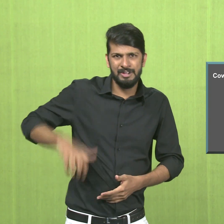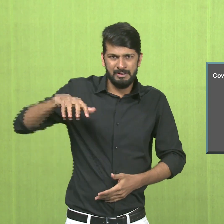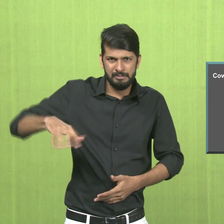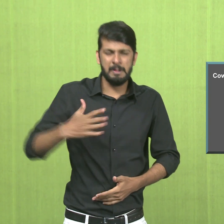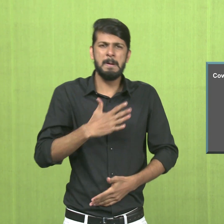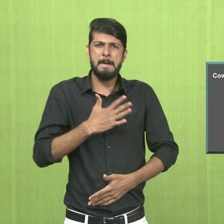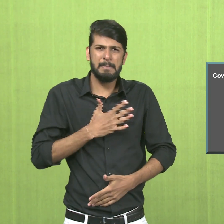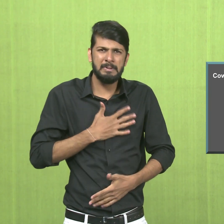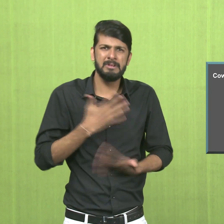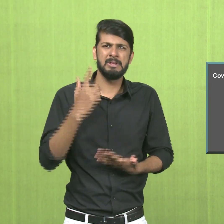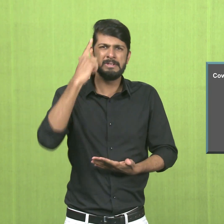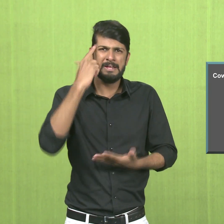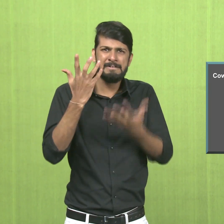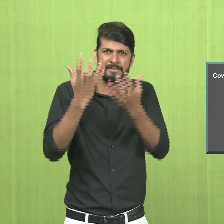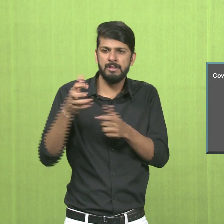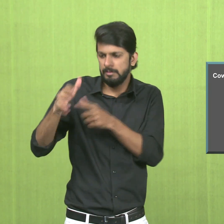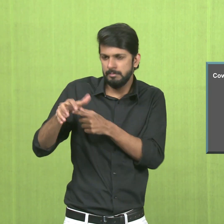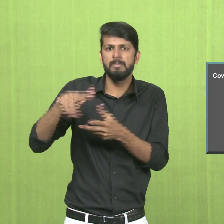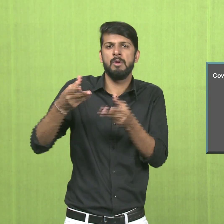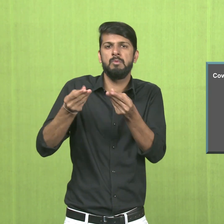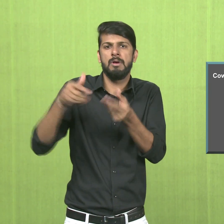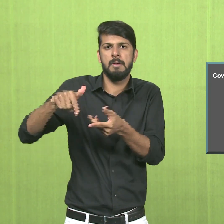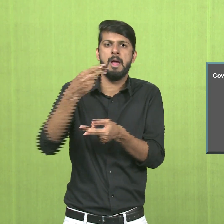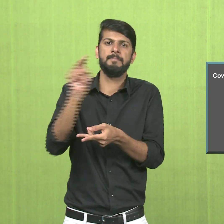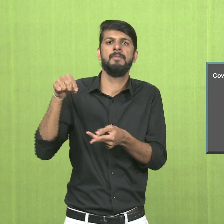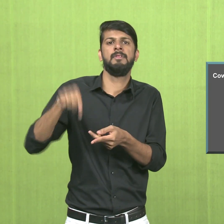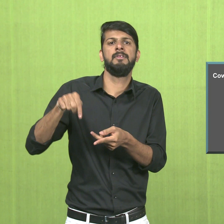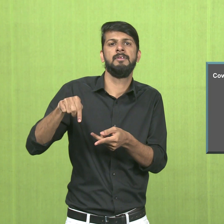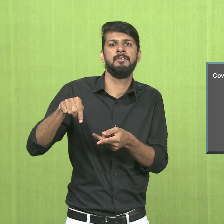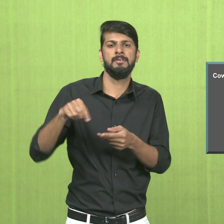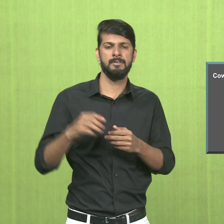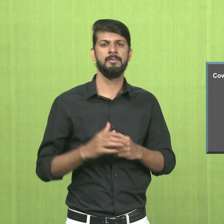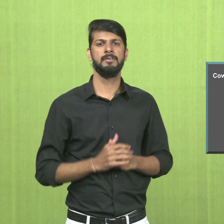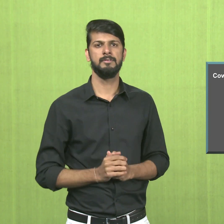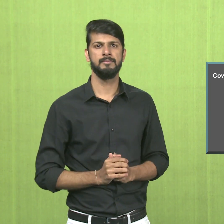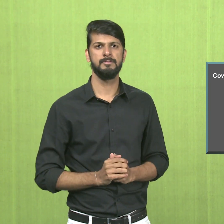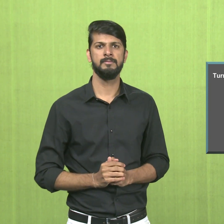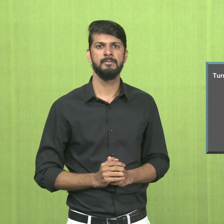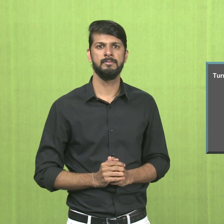Cow dung, which is also used as color, giving green color.